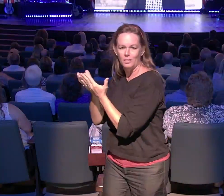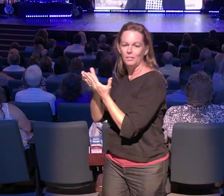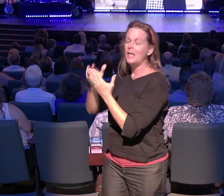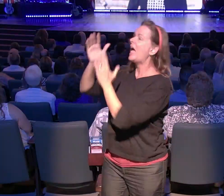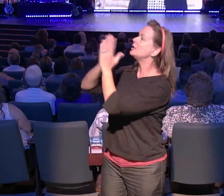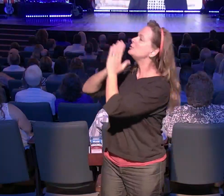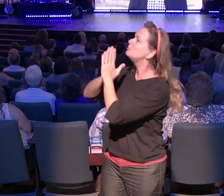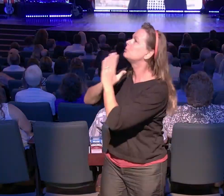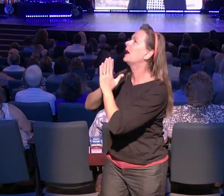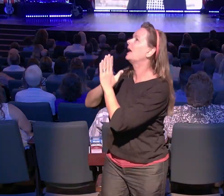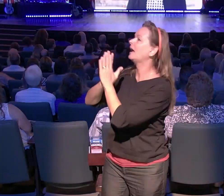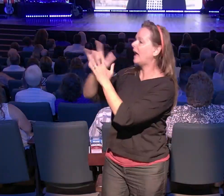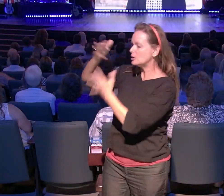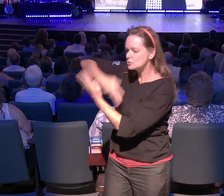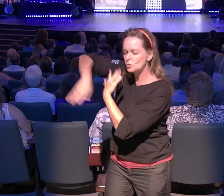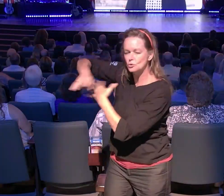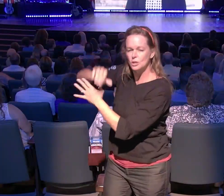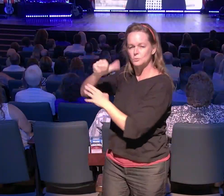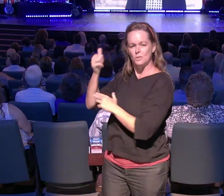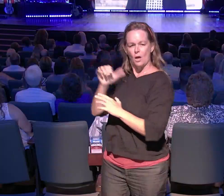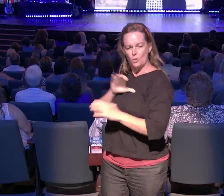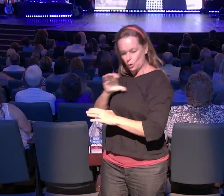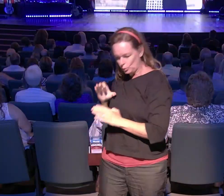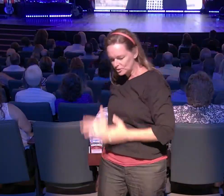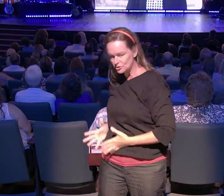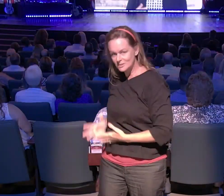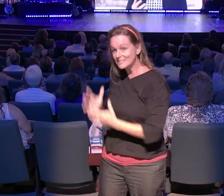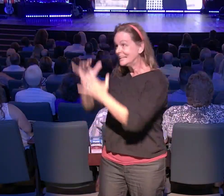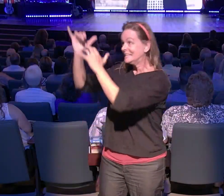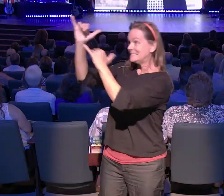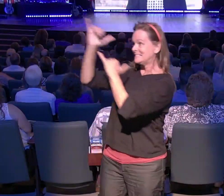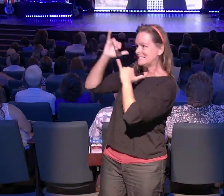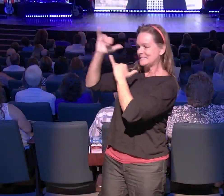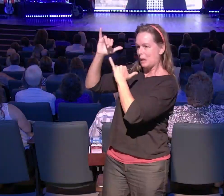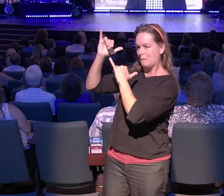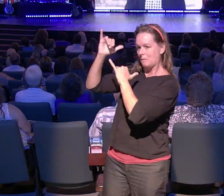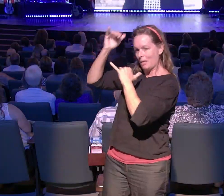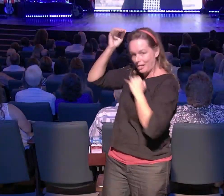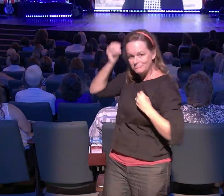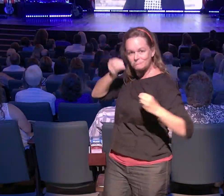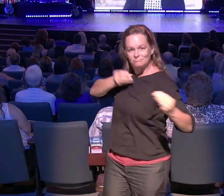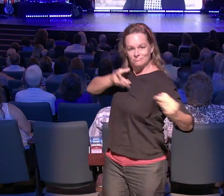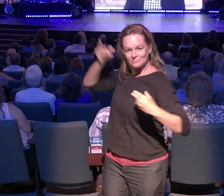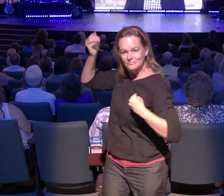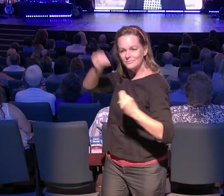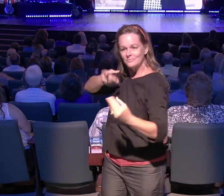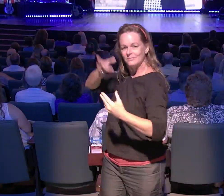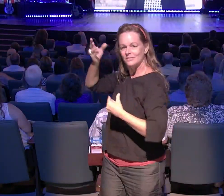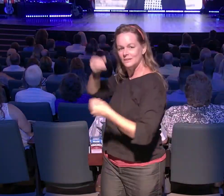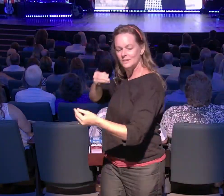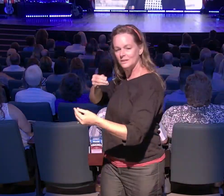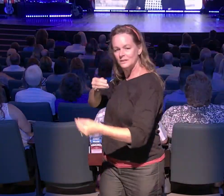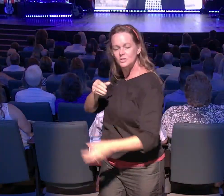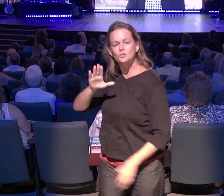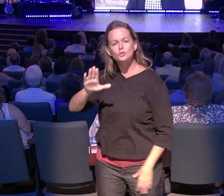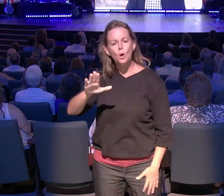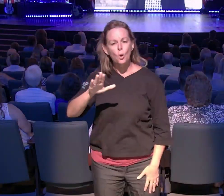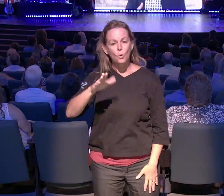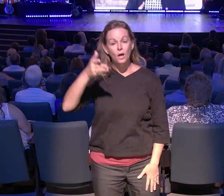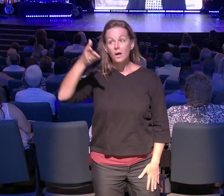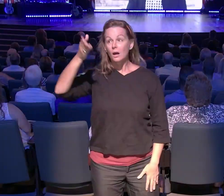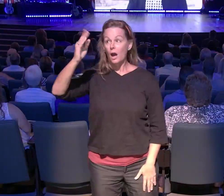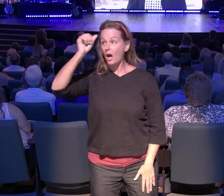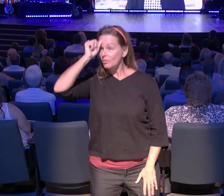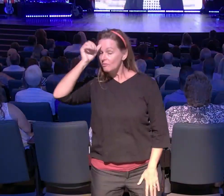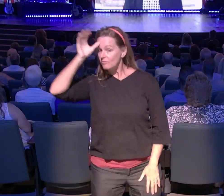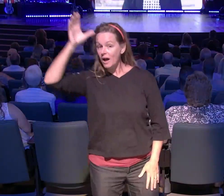father. And the Bible clearly tells us that our Father is a God of peace. He reconciled the whole world to Himself